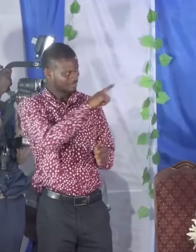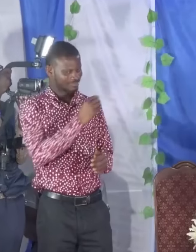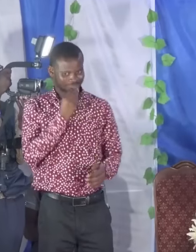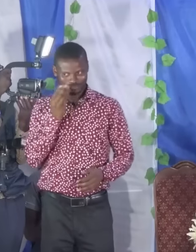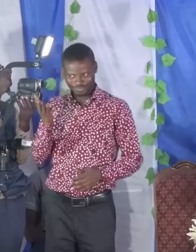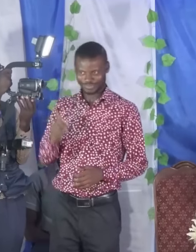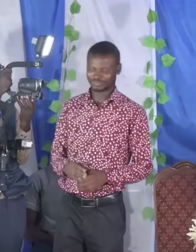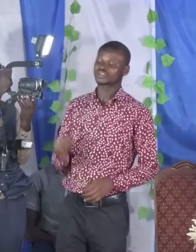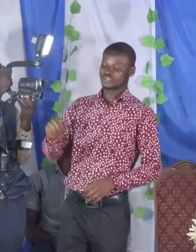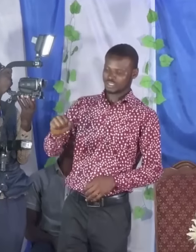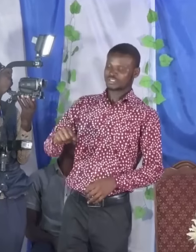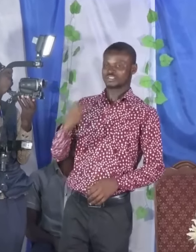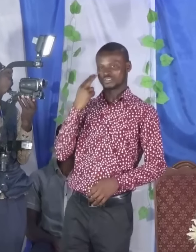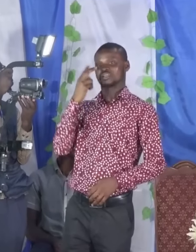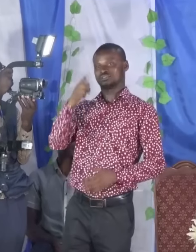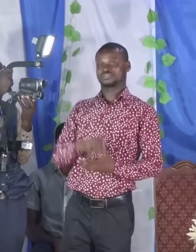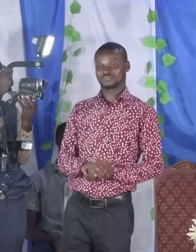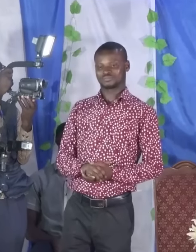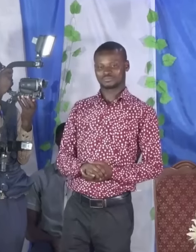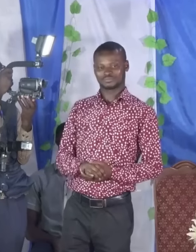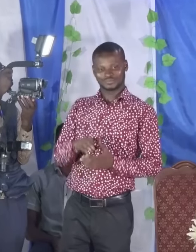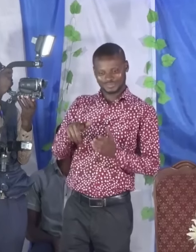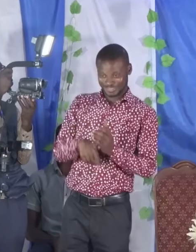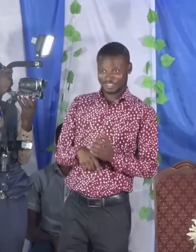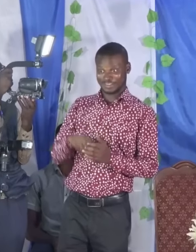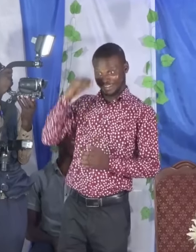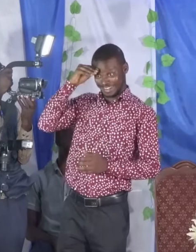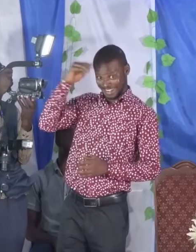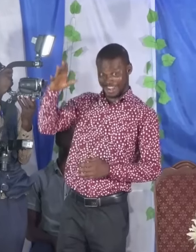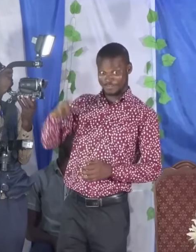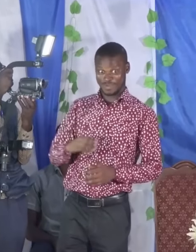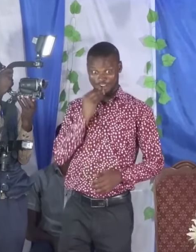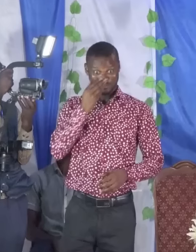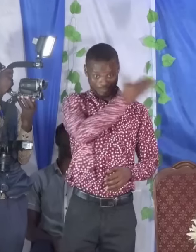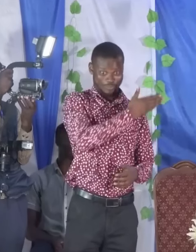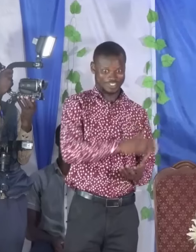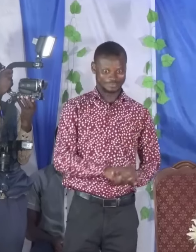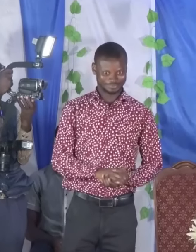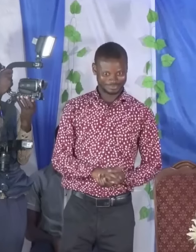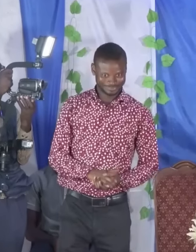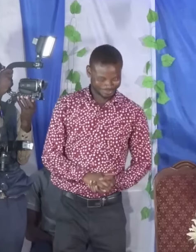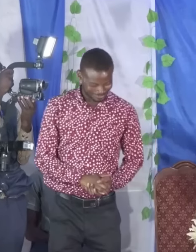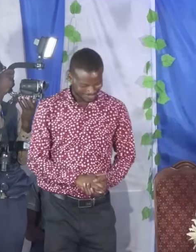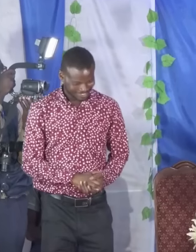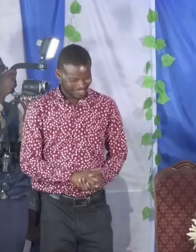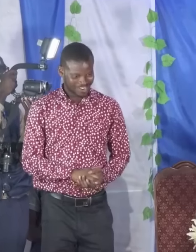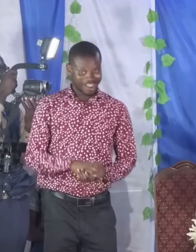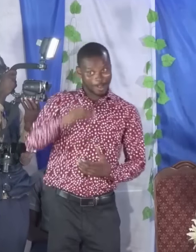you? You see, he is a lawyer. I'm going to ask him to give you more money. And I'm saying,